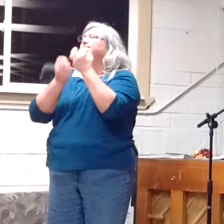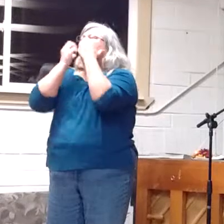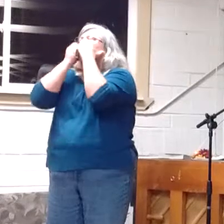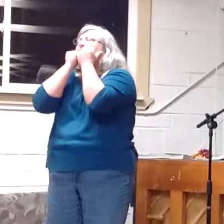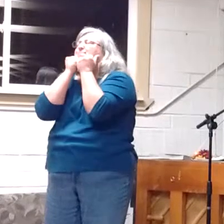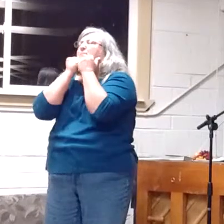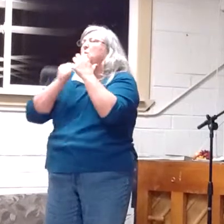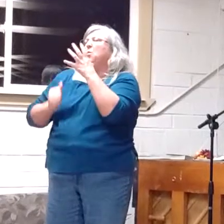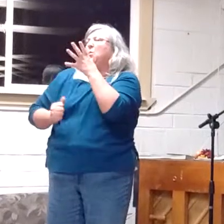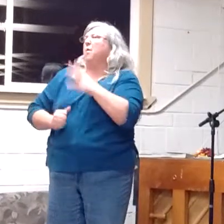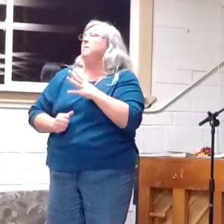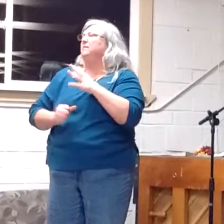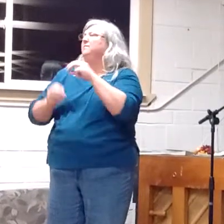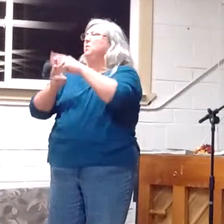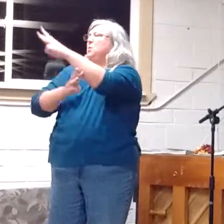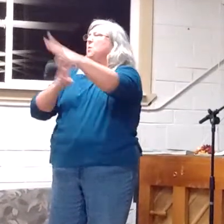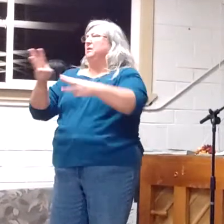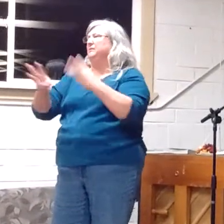world.